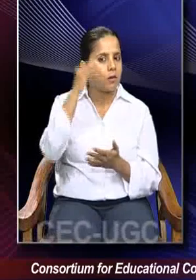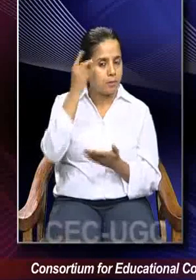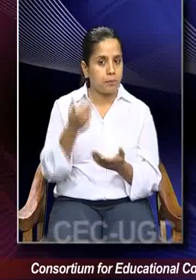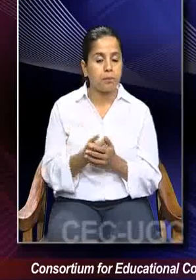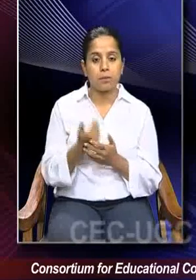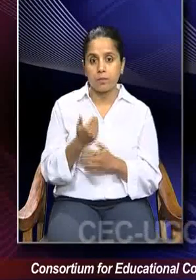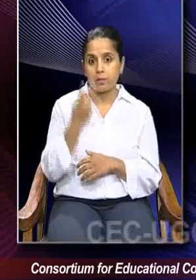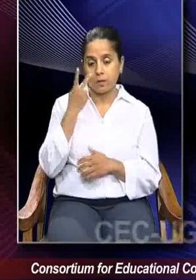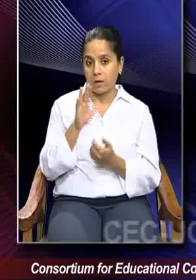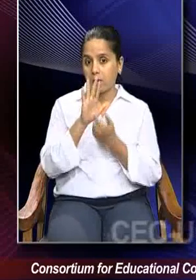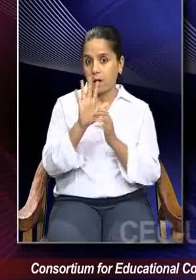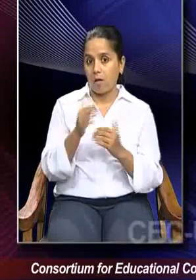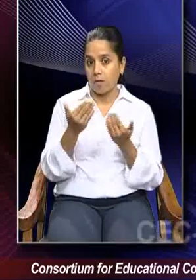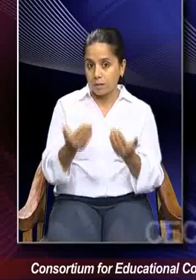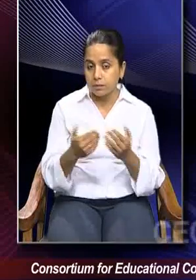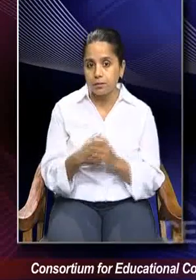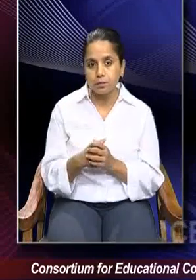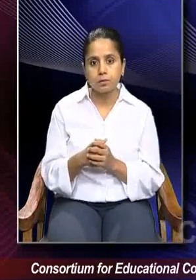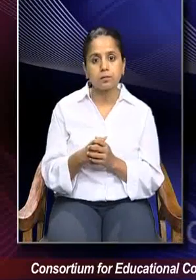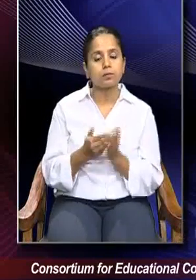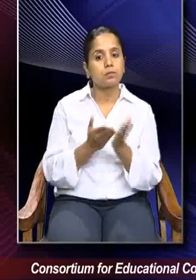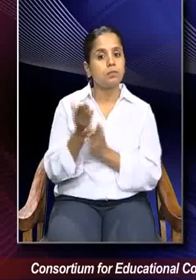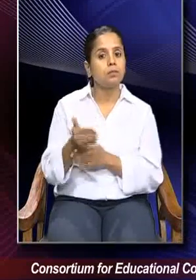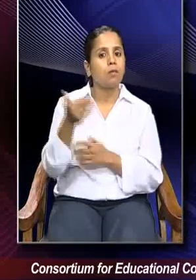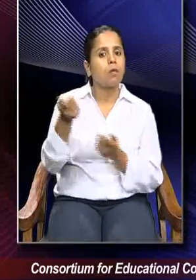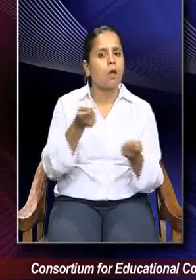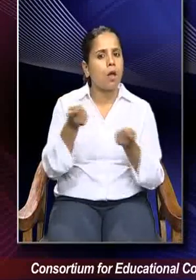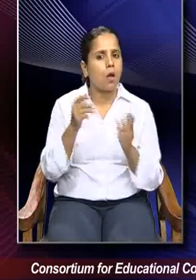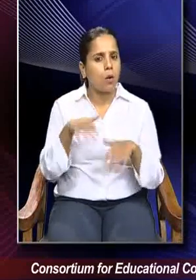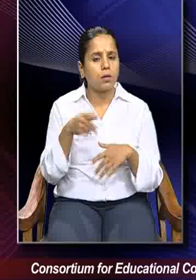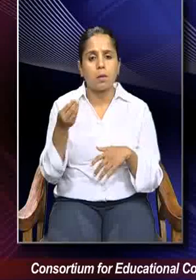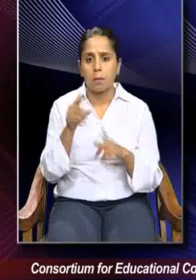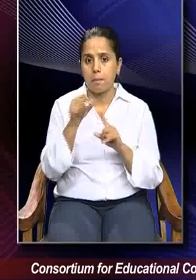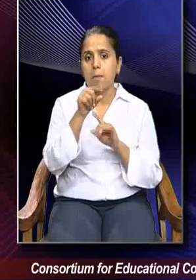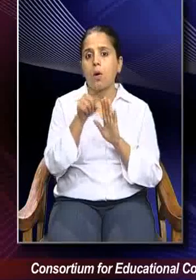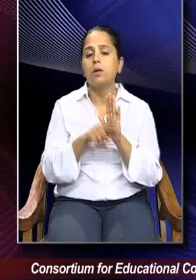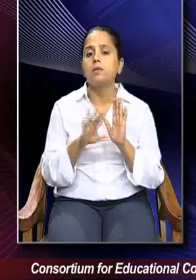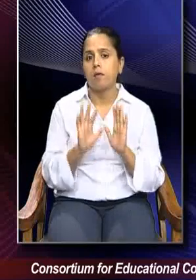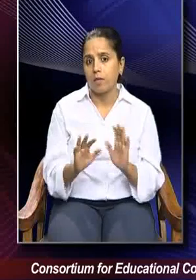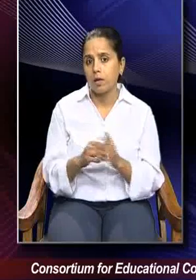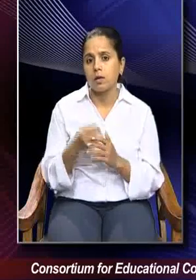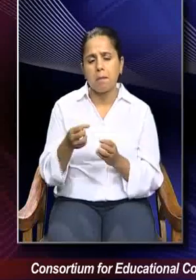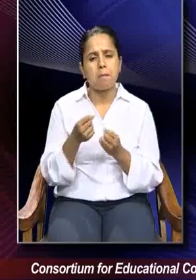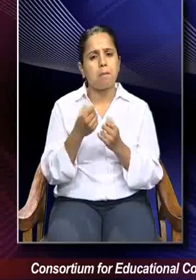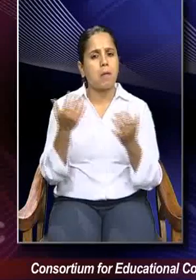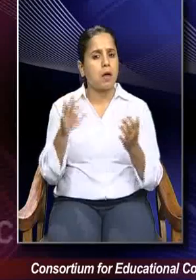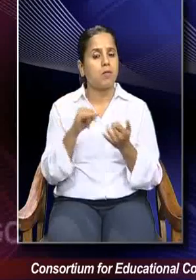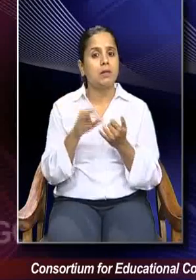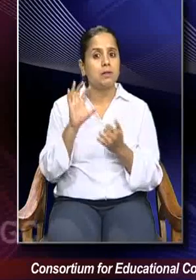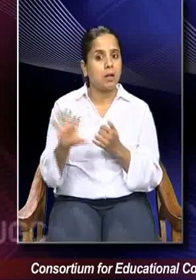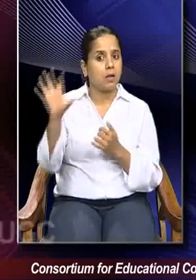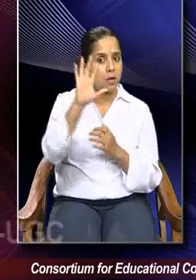Here comes across the way to handle this. There are policies, there are several